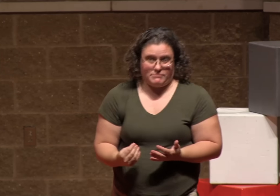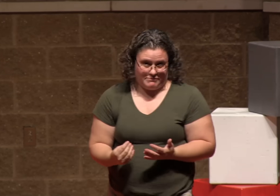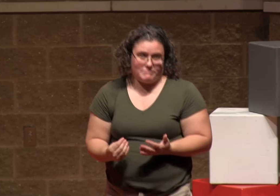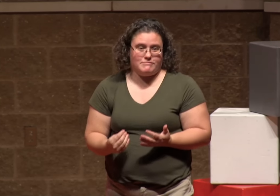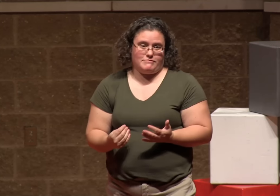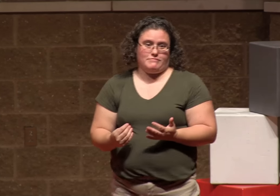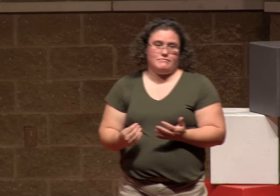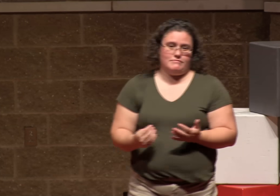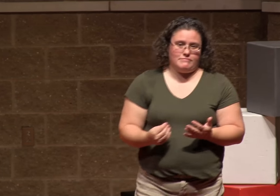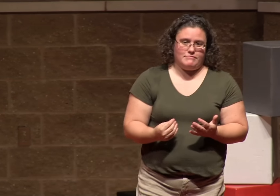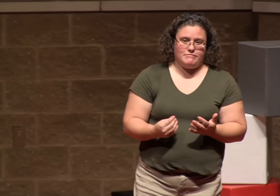experience together.